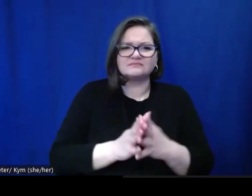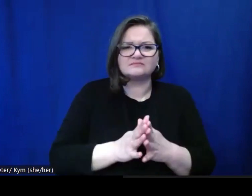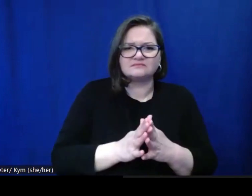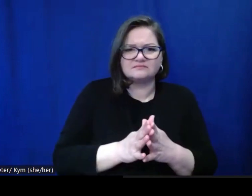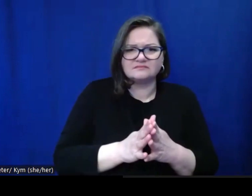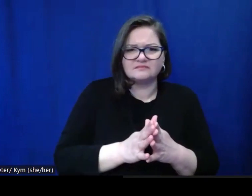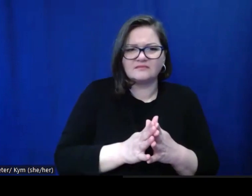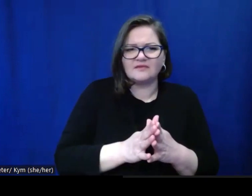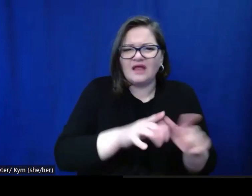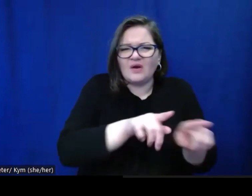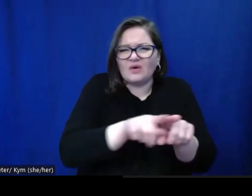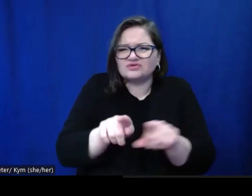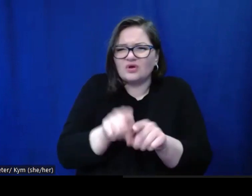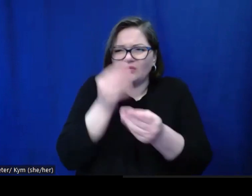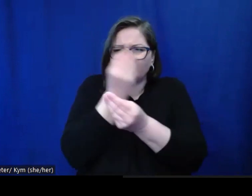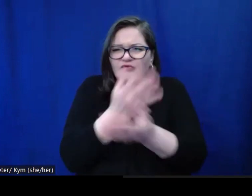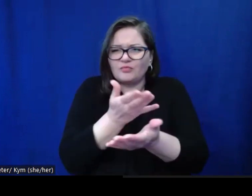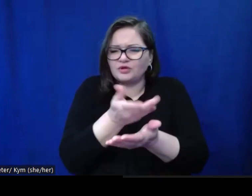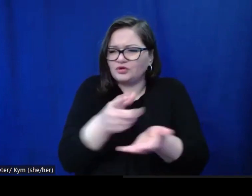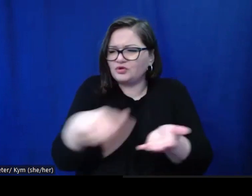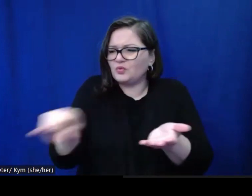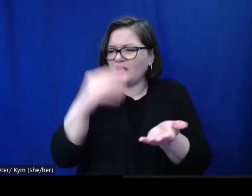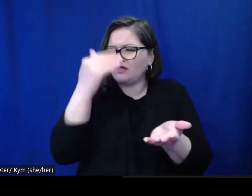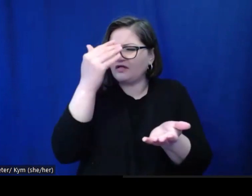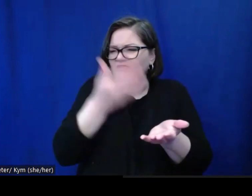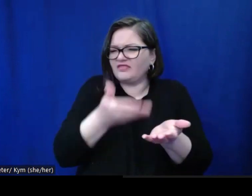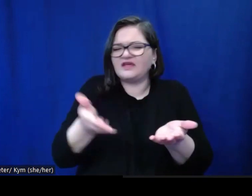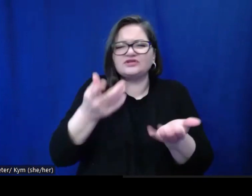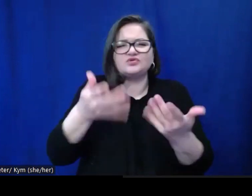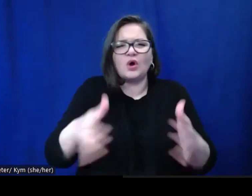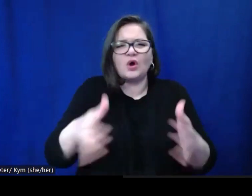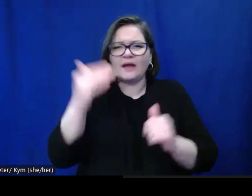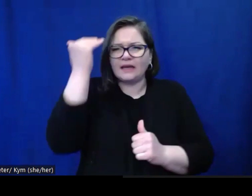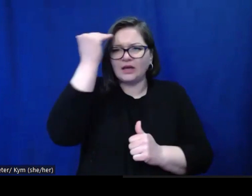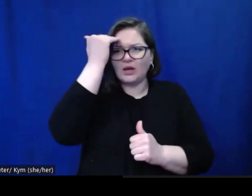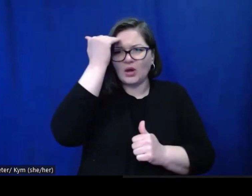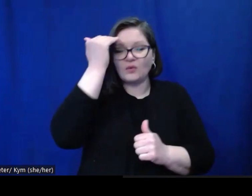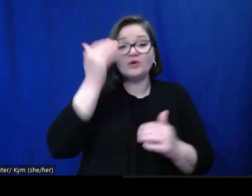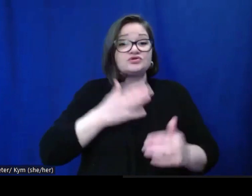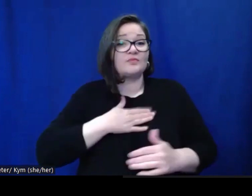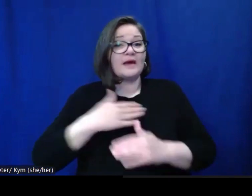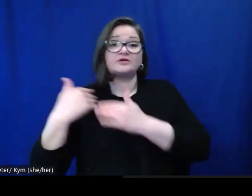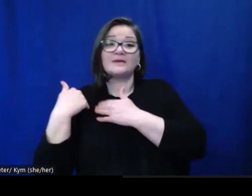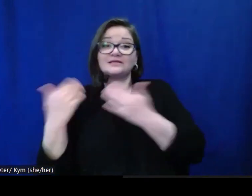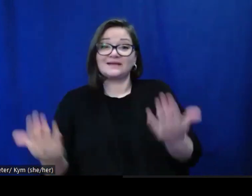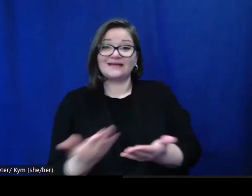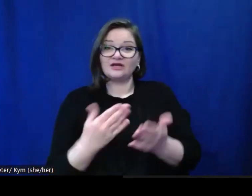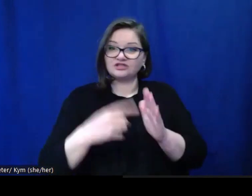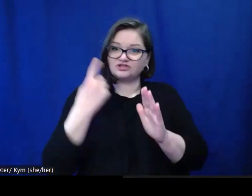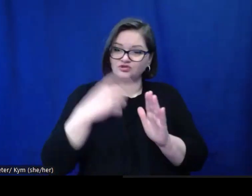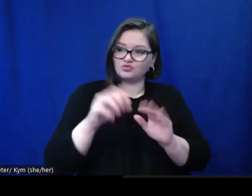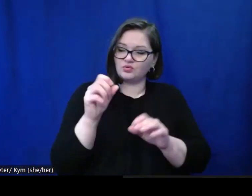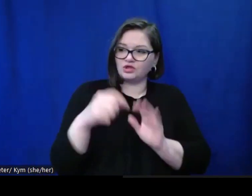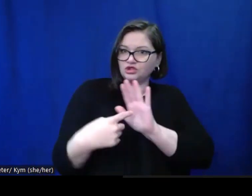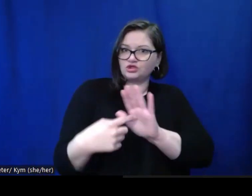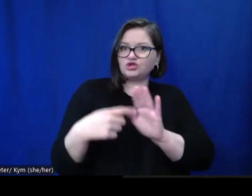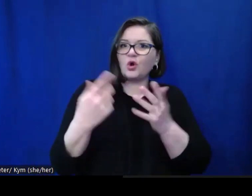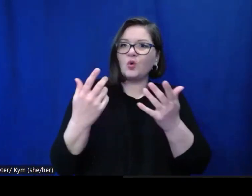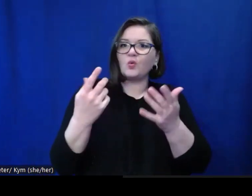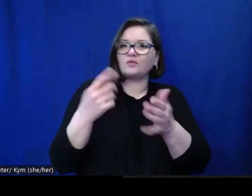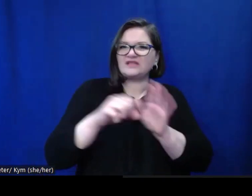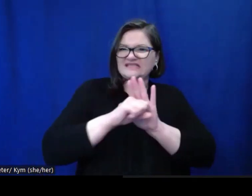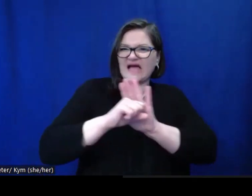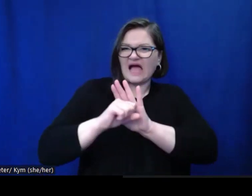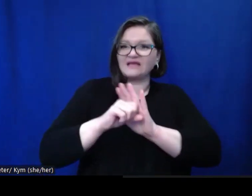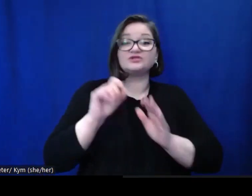information that you already know, because my job here is to give you signs so that you see this in the community, you can